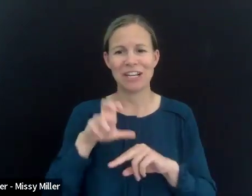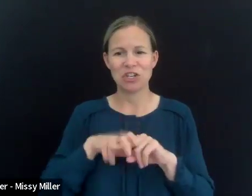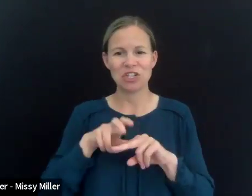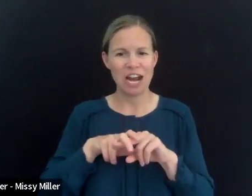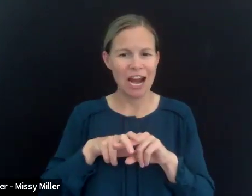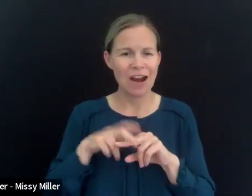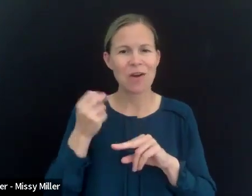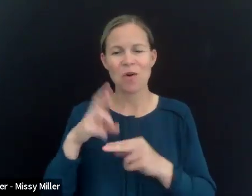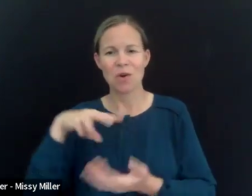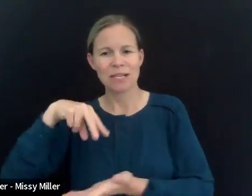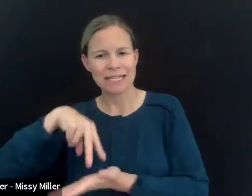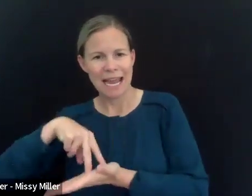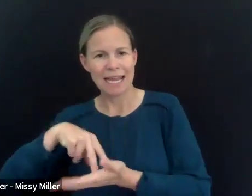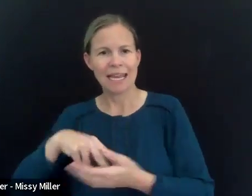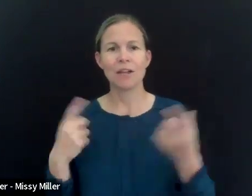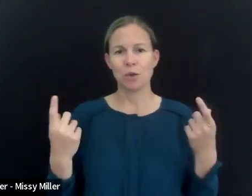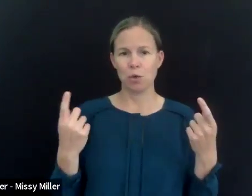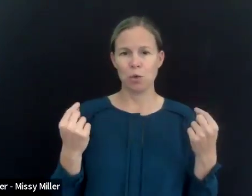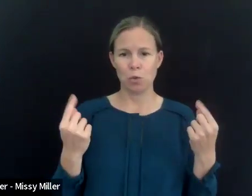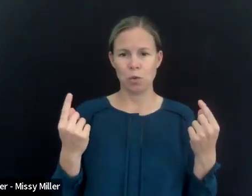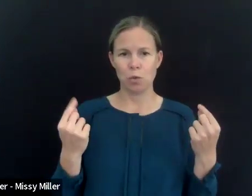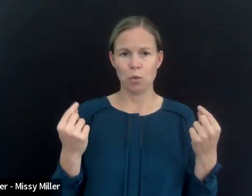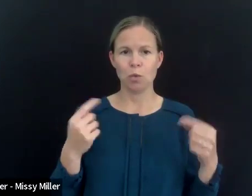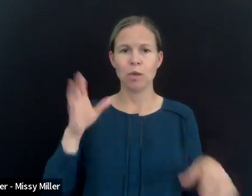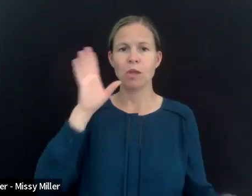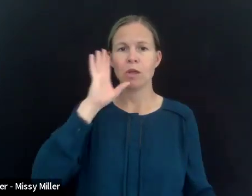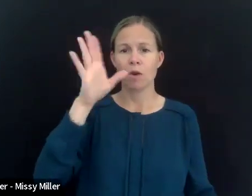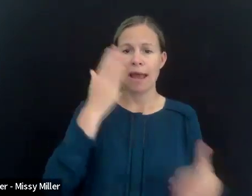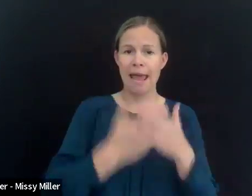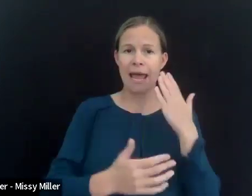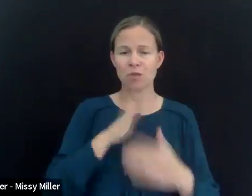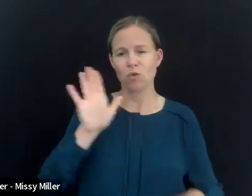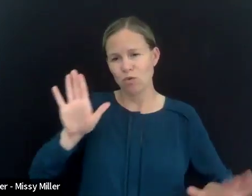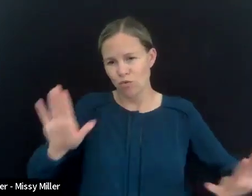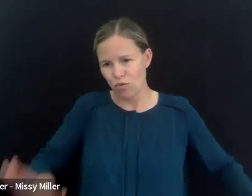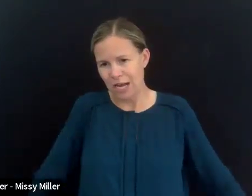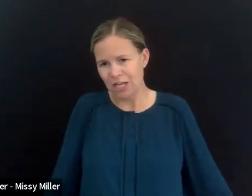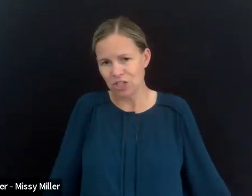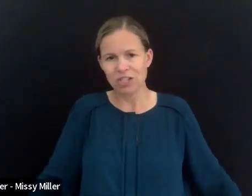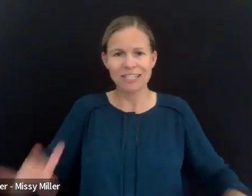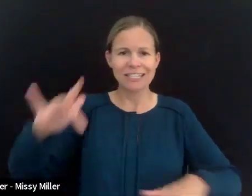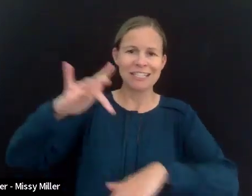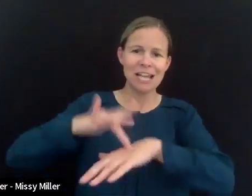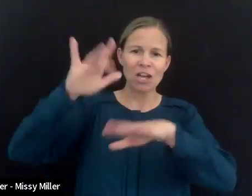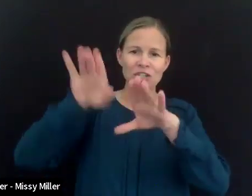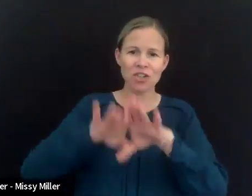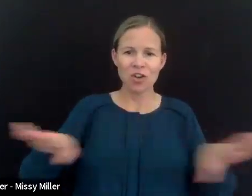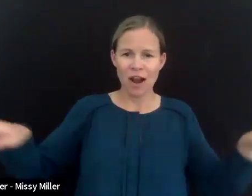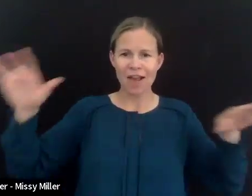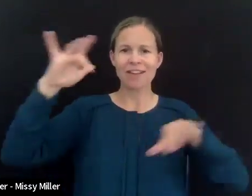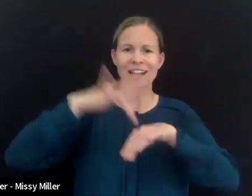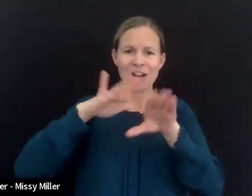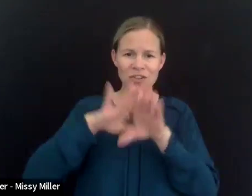up, just reach down to the grassroots and just stretch your back, reach down to the